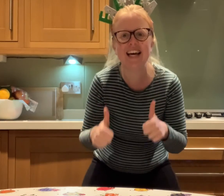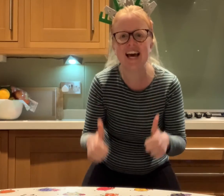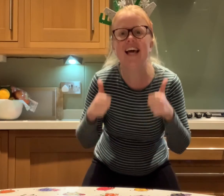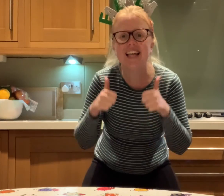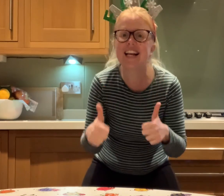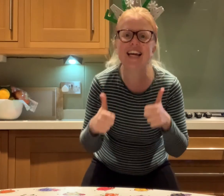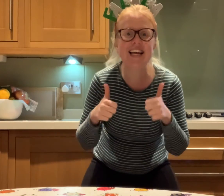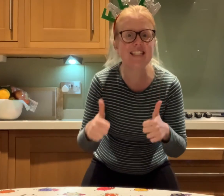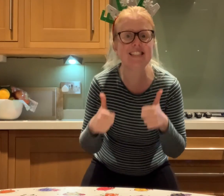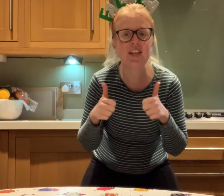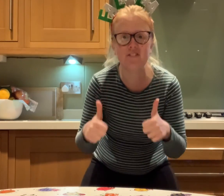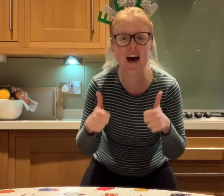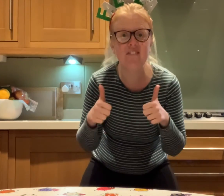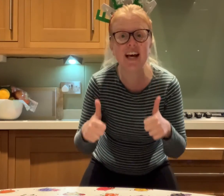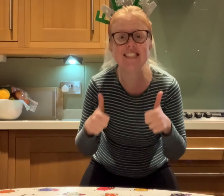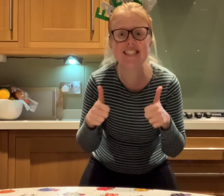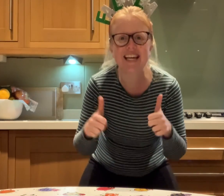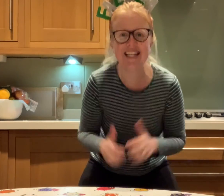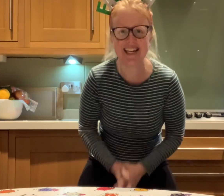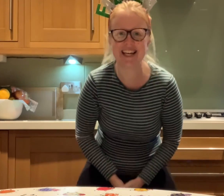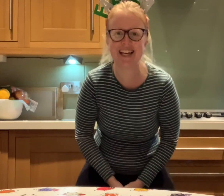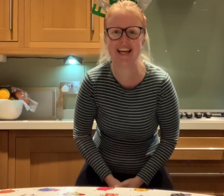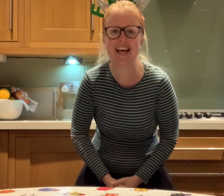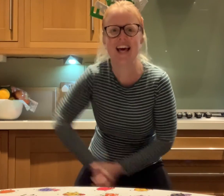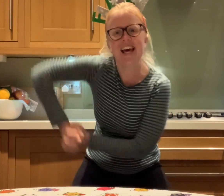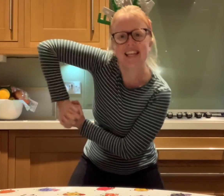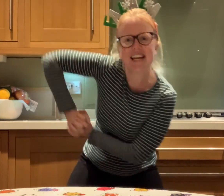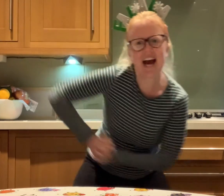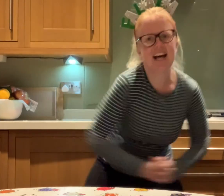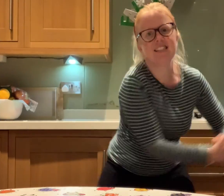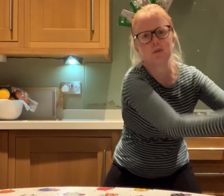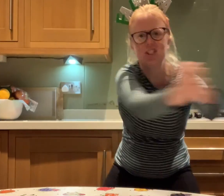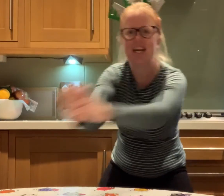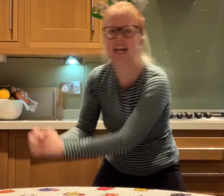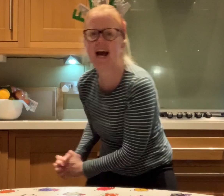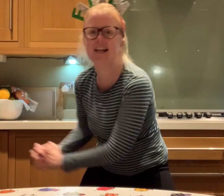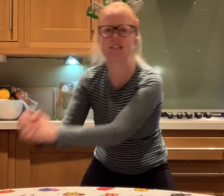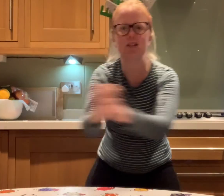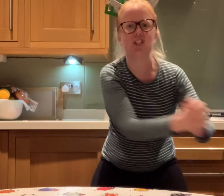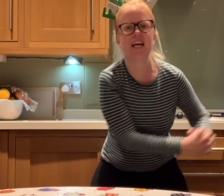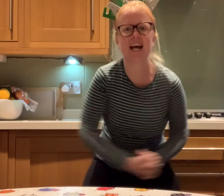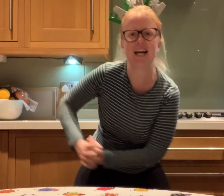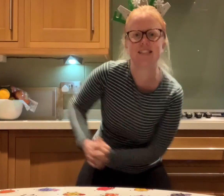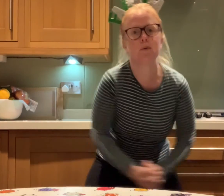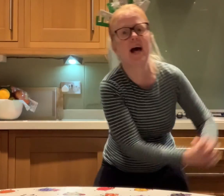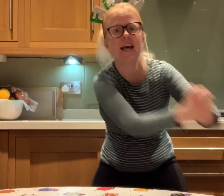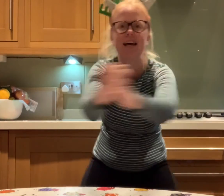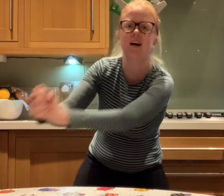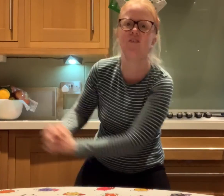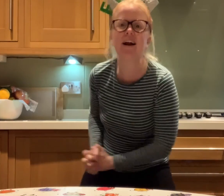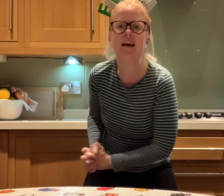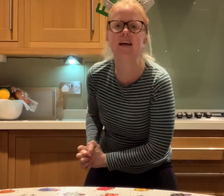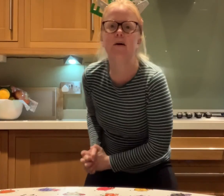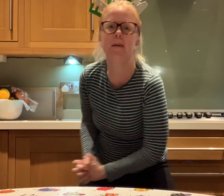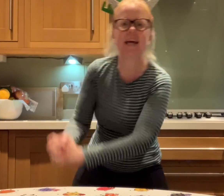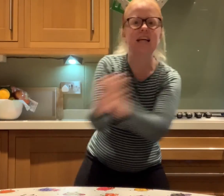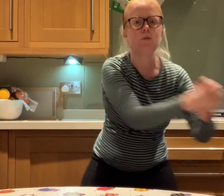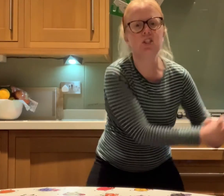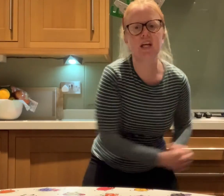The cleanest you've ever seen. You gotta swish it and swash it and swirl it around, making swishing